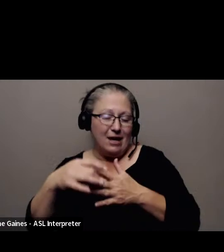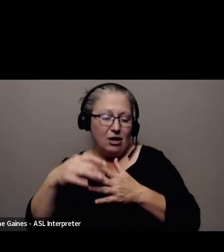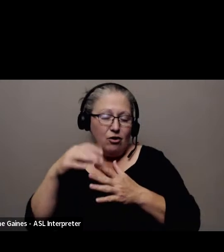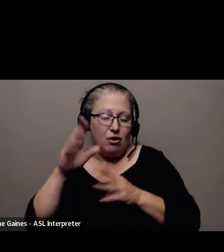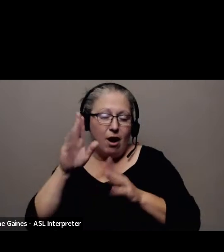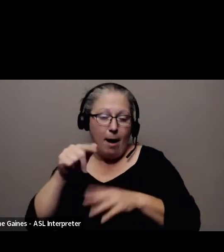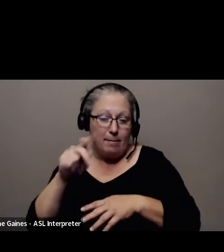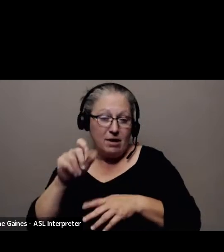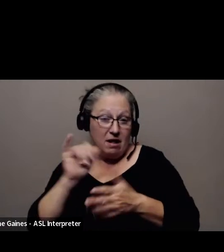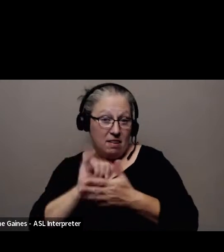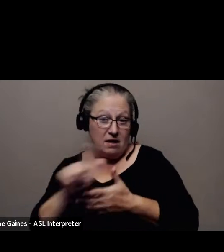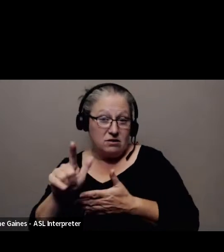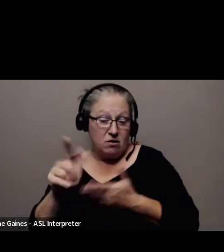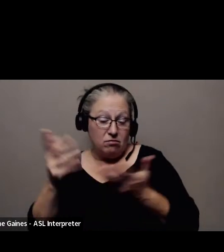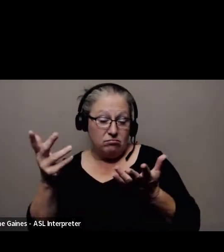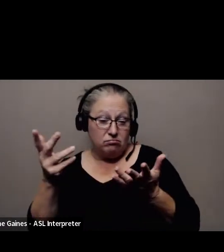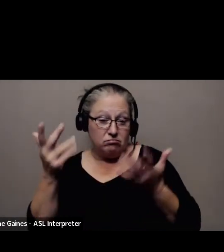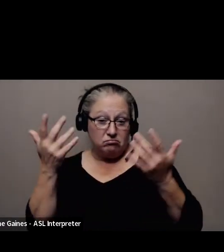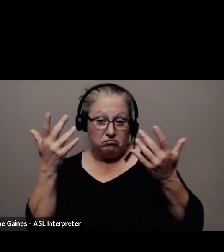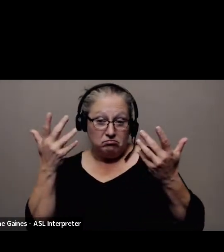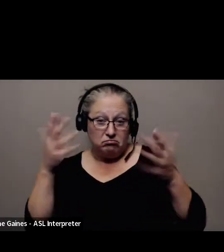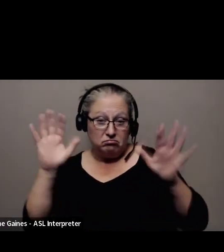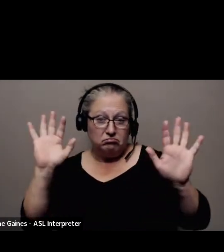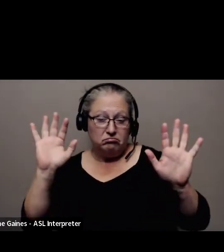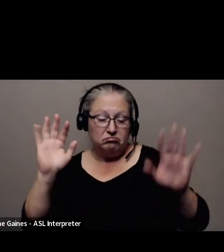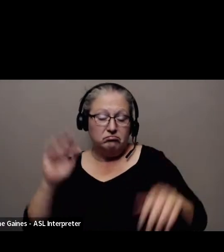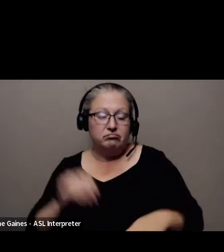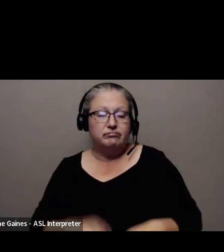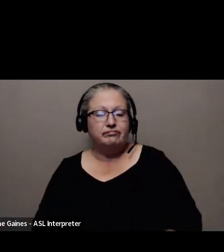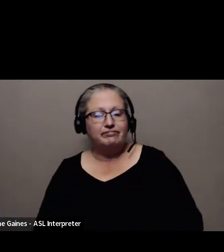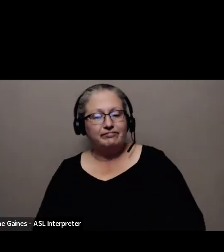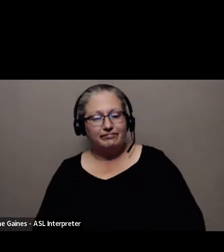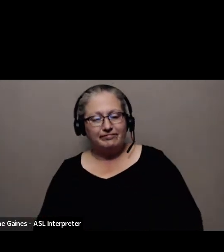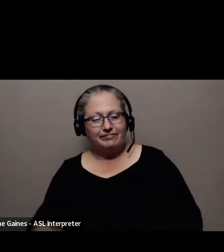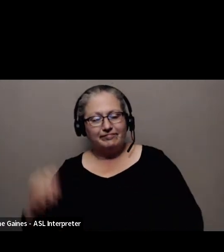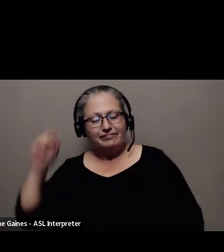And that's it. With that said, we are adjourned. I just want to say